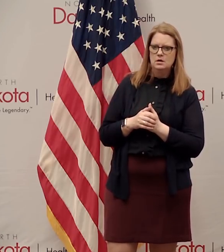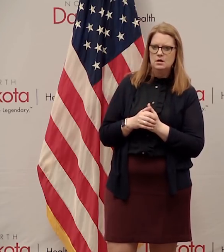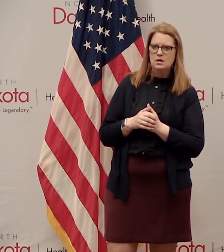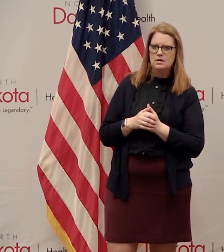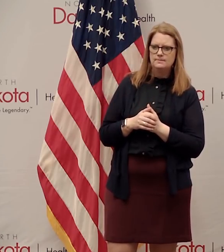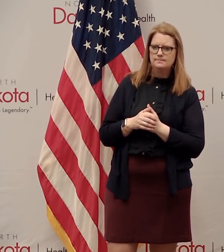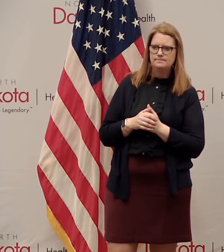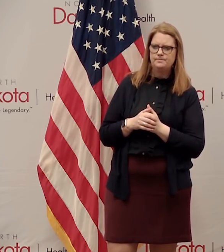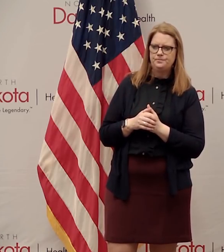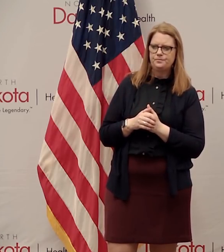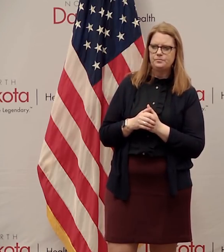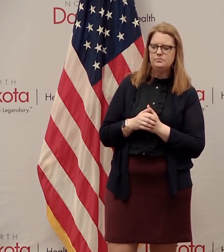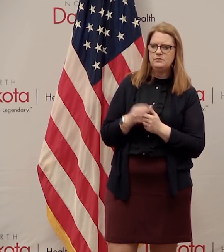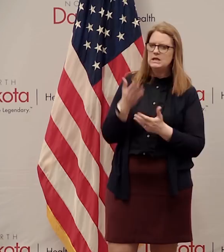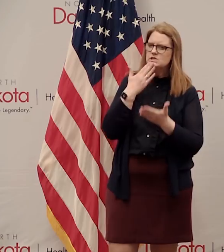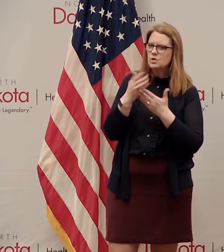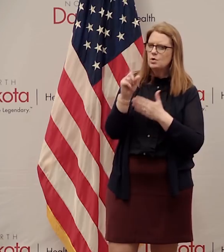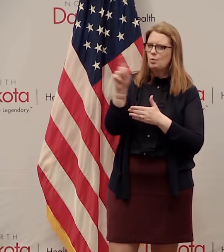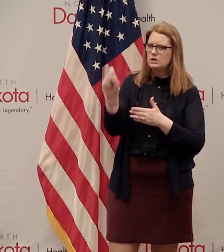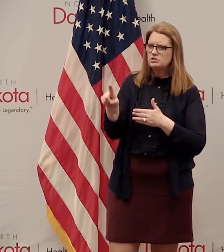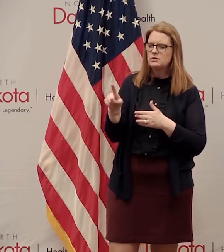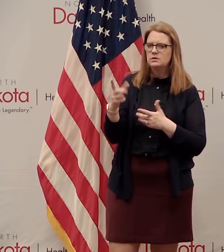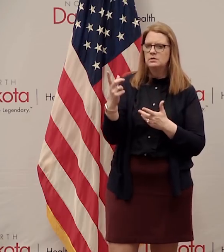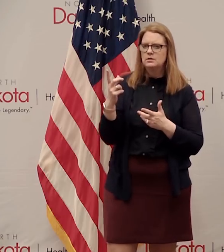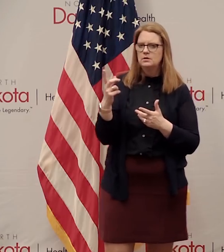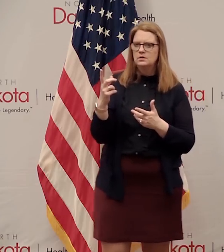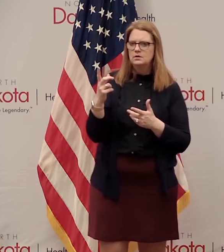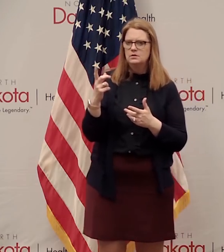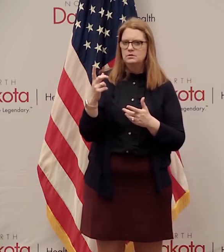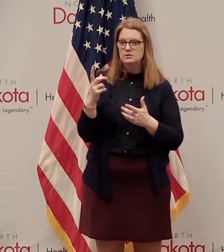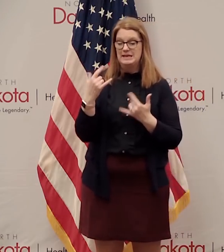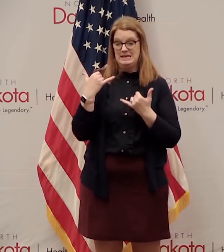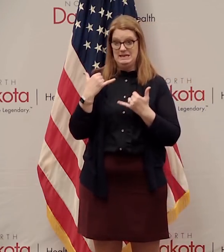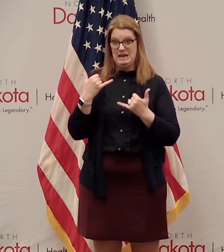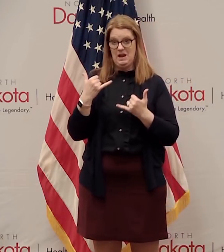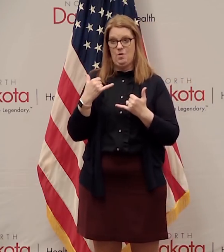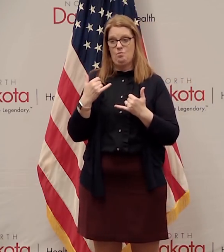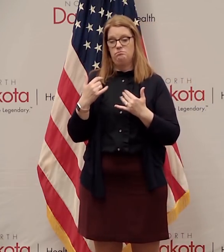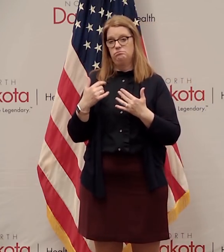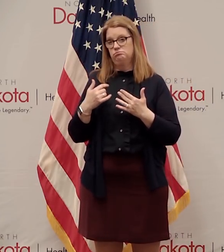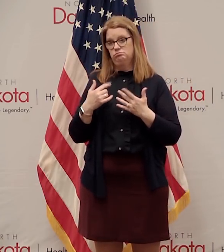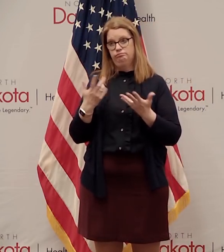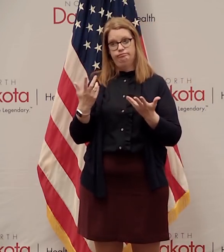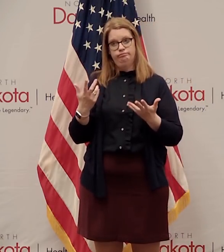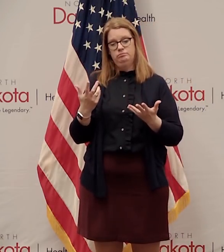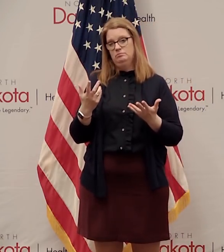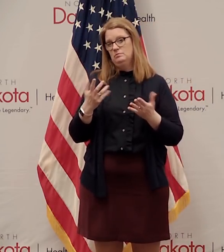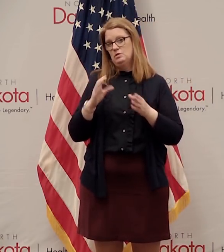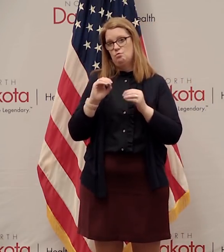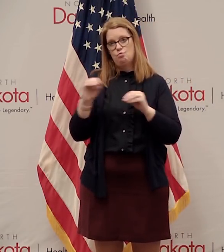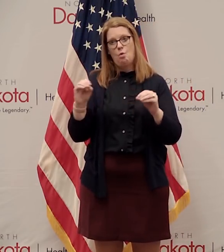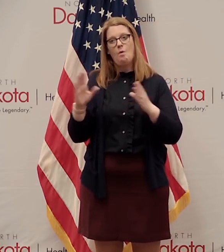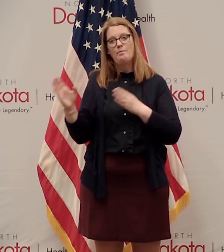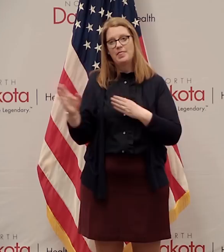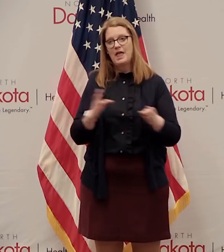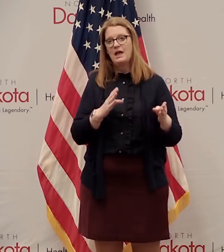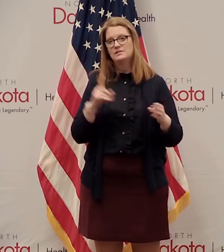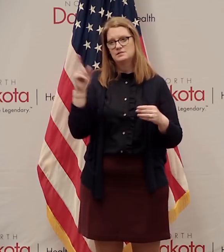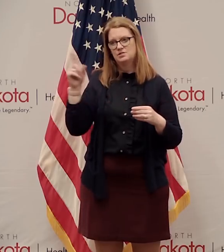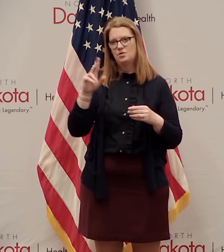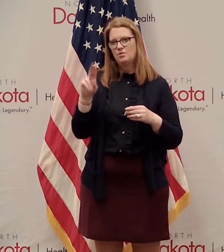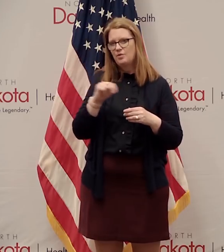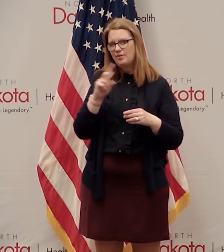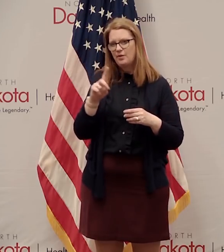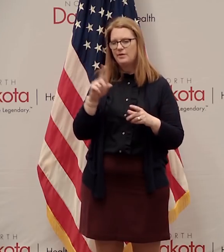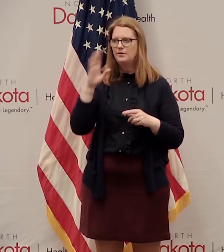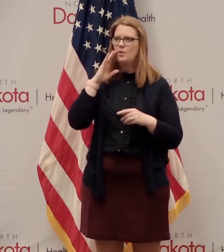that she asked a good question because there are right now no plans in North Dakota to do what New York or other